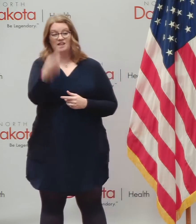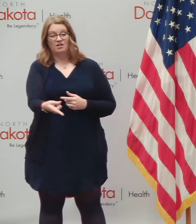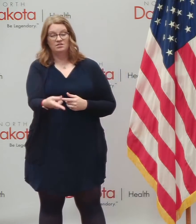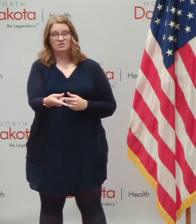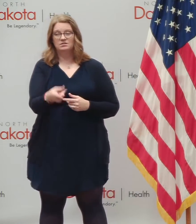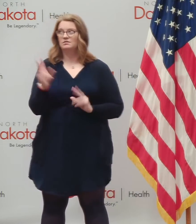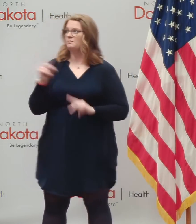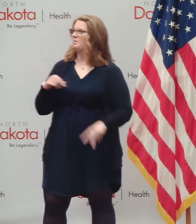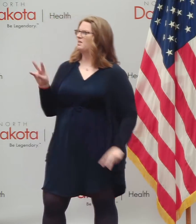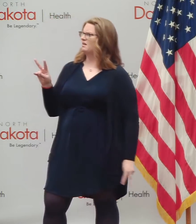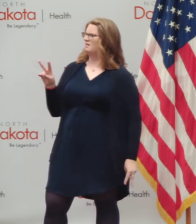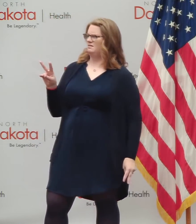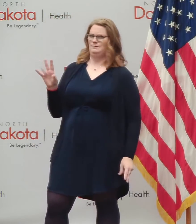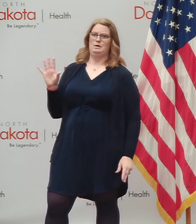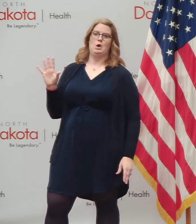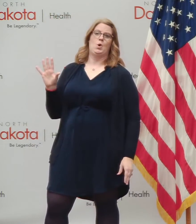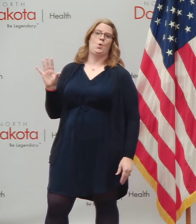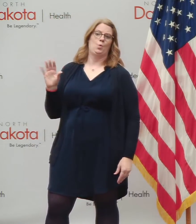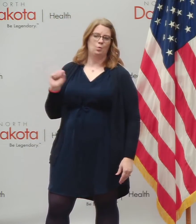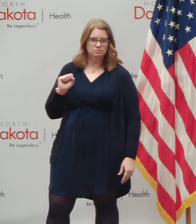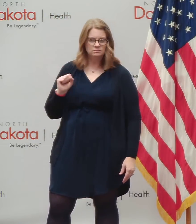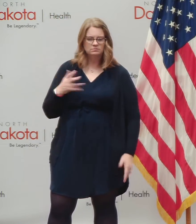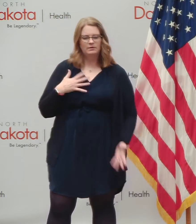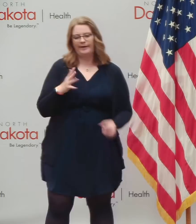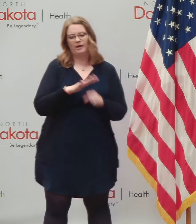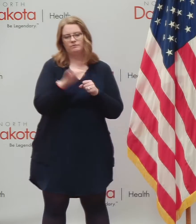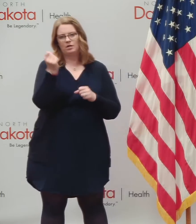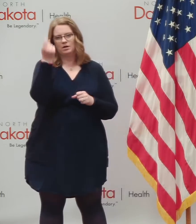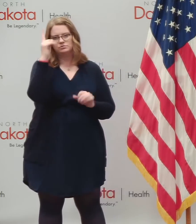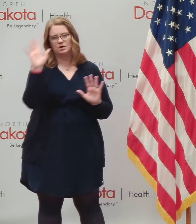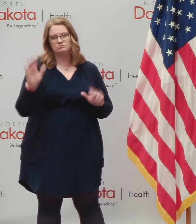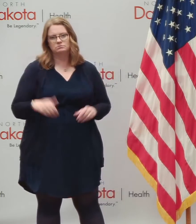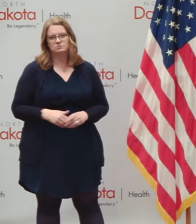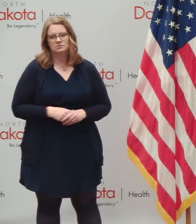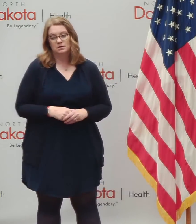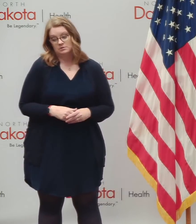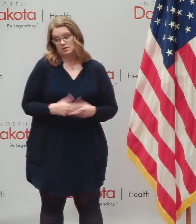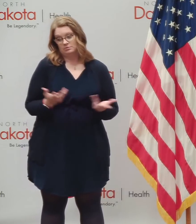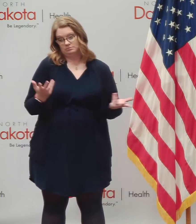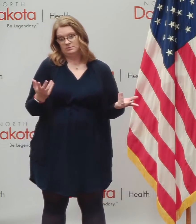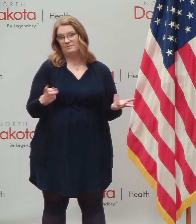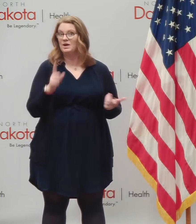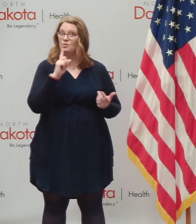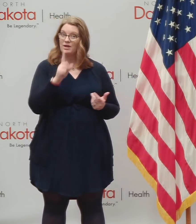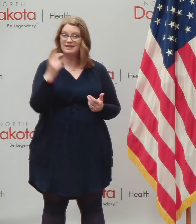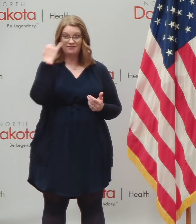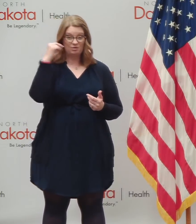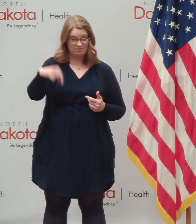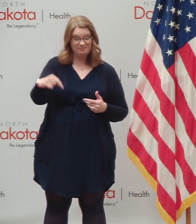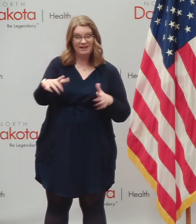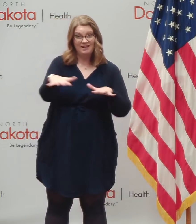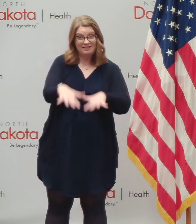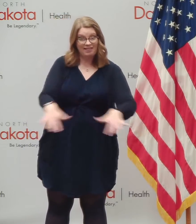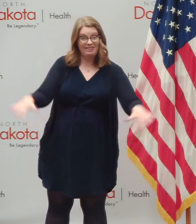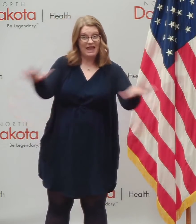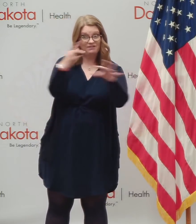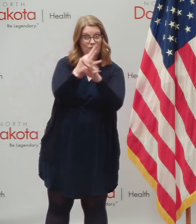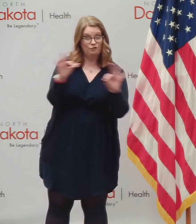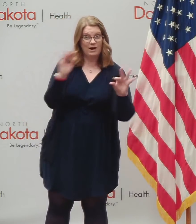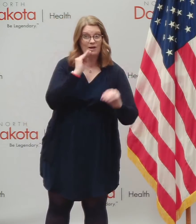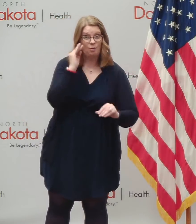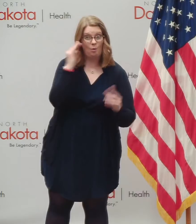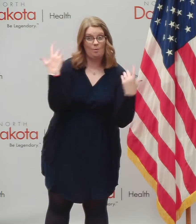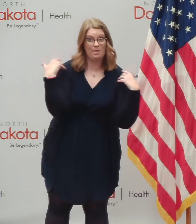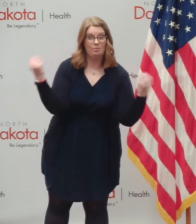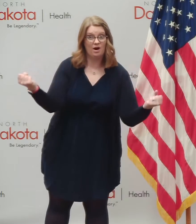I completely understand that. Completely understand that. And so if we want to be the land of the free and the home of the brave, if we want to be the land